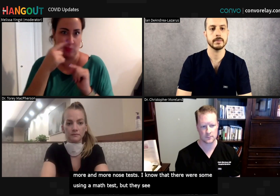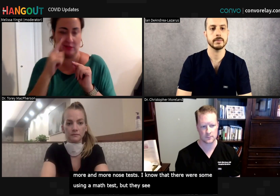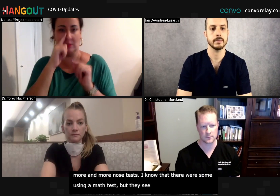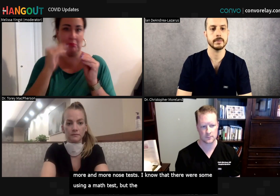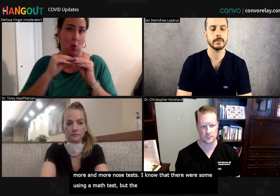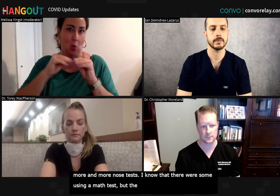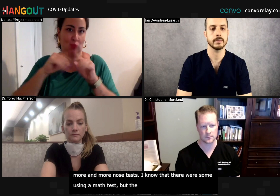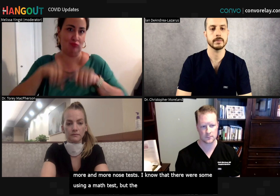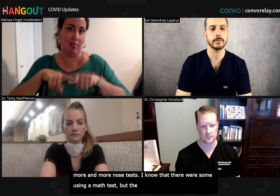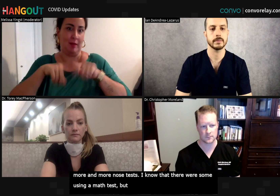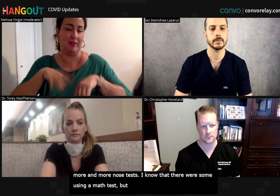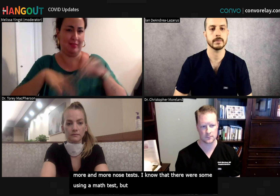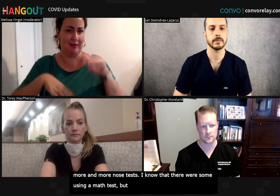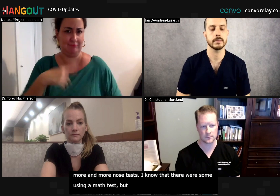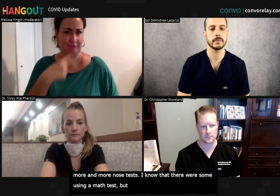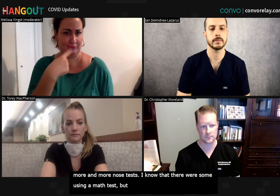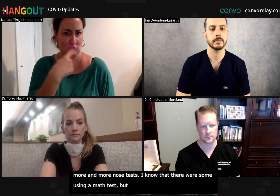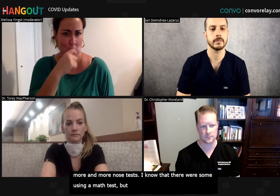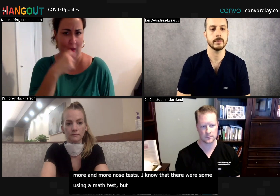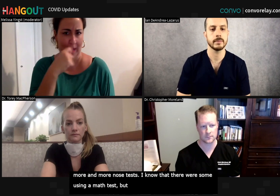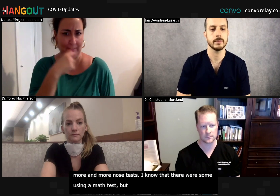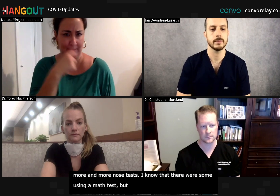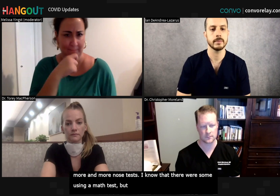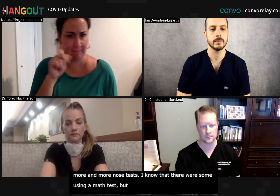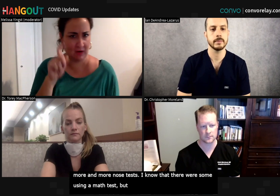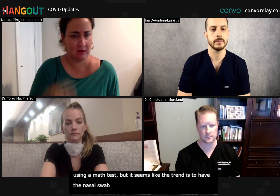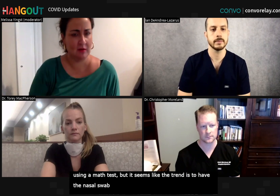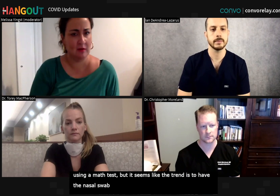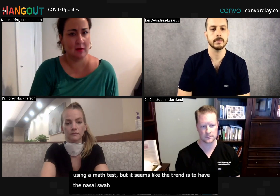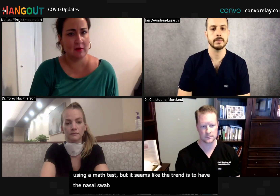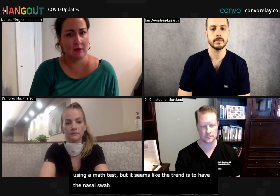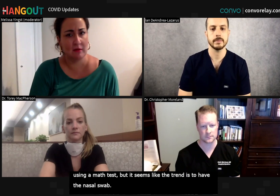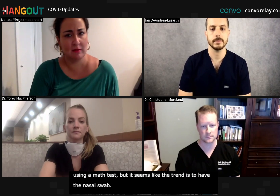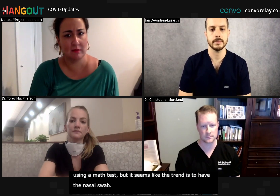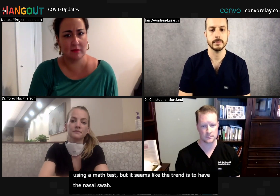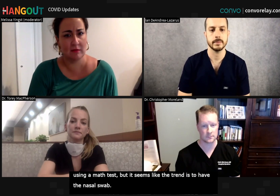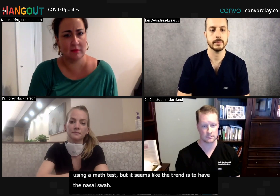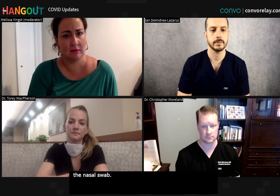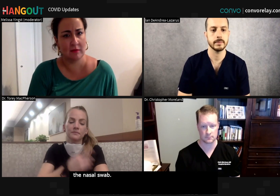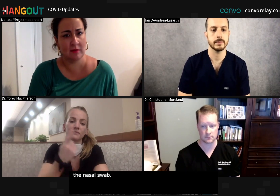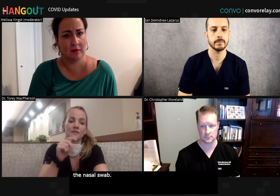nasal swab. Is the nasal swab more reliable than the mouth swab?